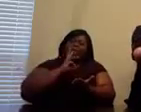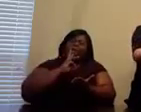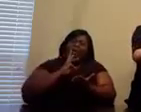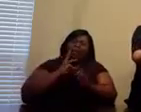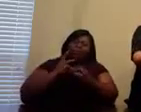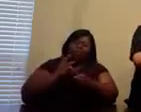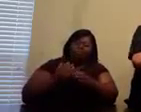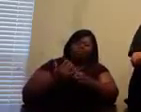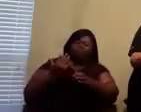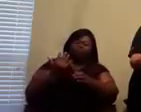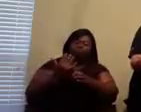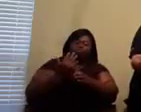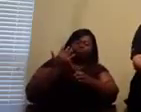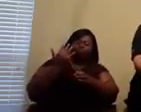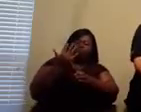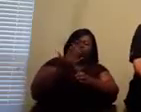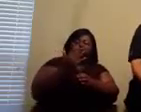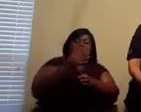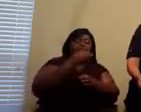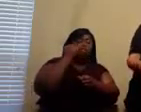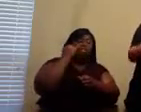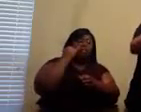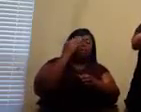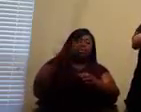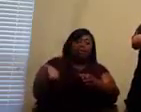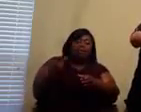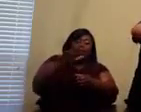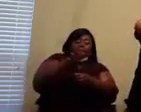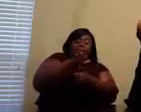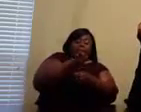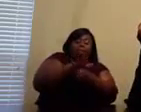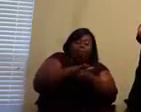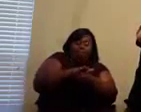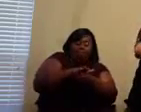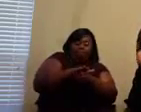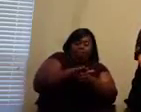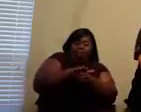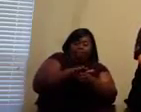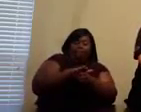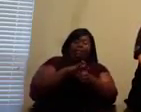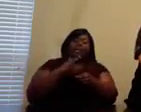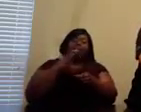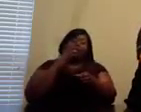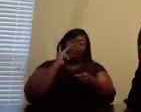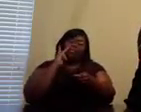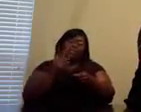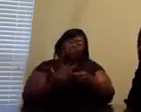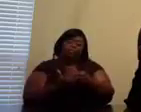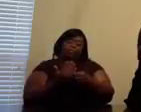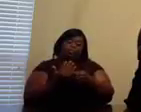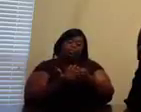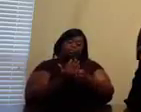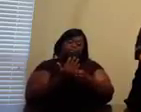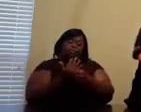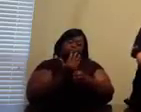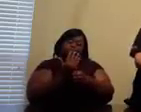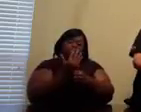through the strips. However, if the liquid, if I was to pour liquid over it, it wouldn't come through.